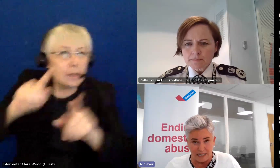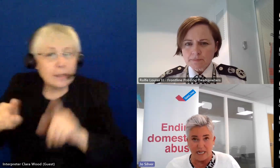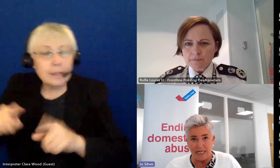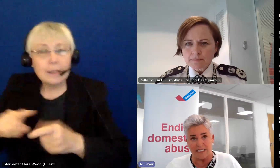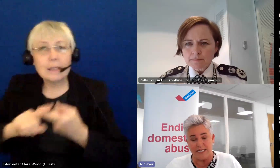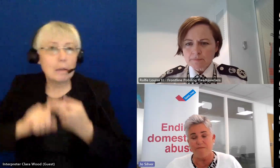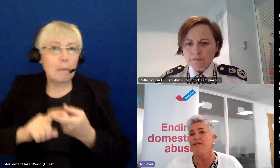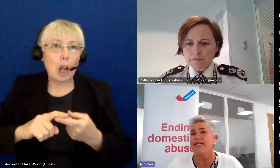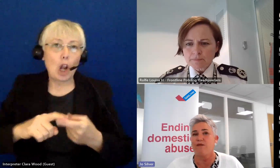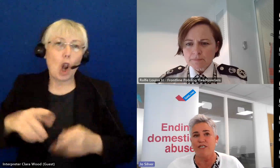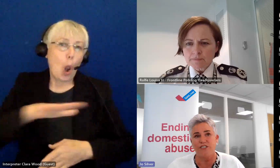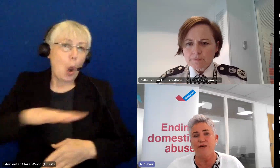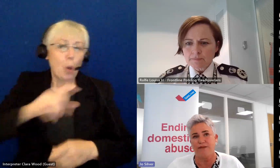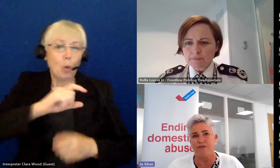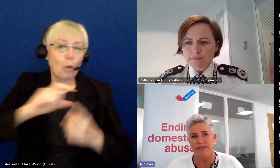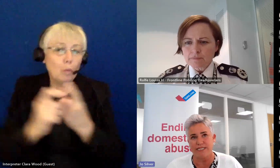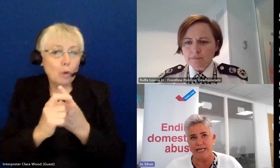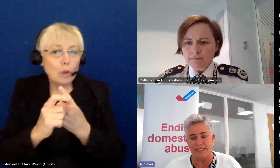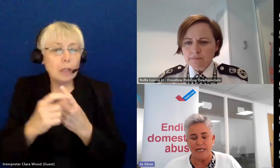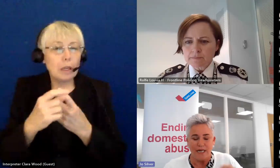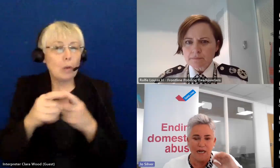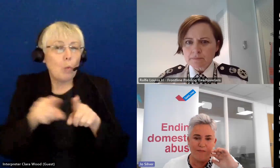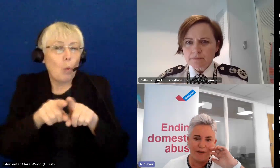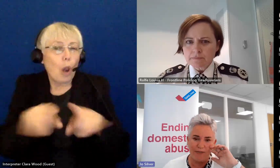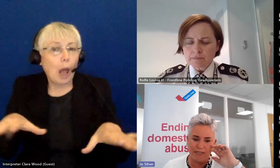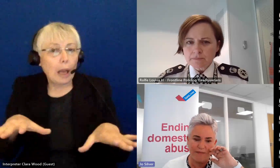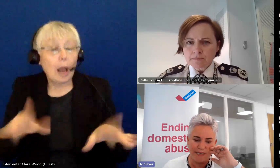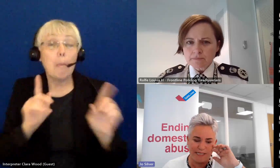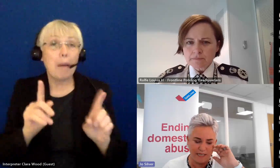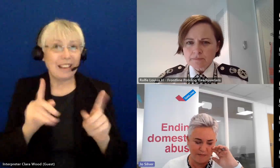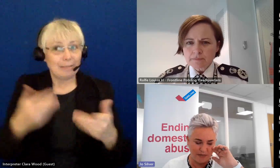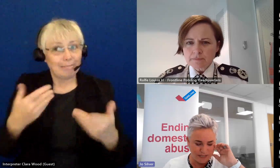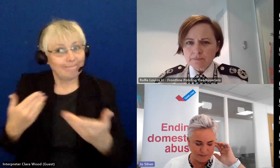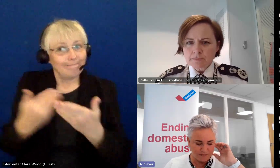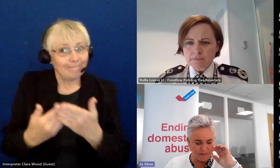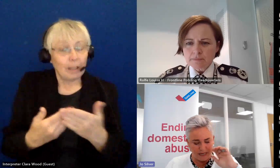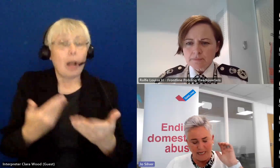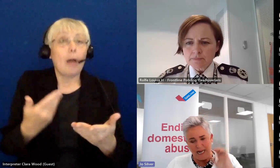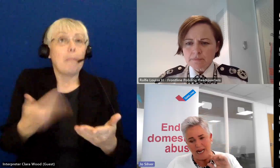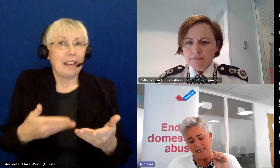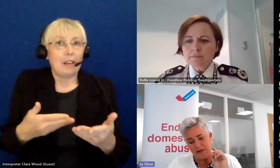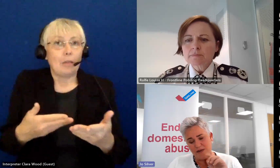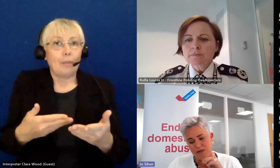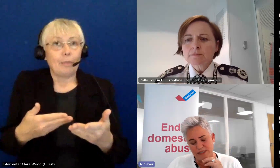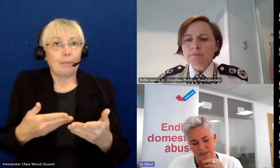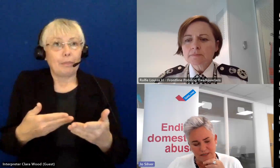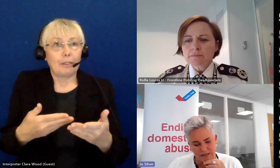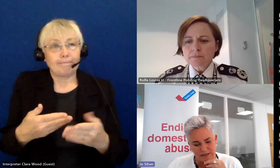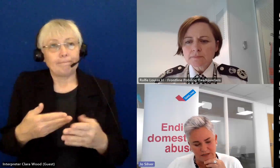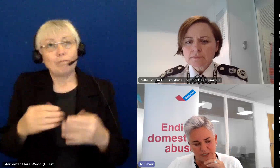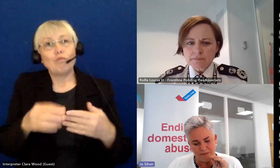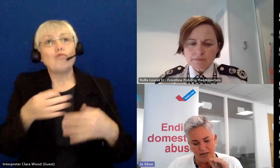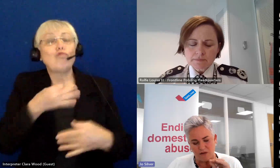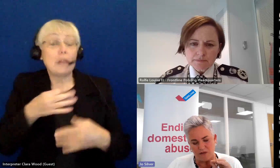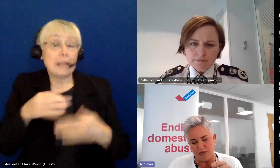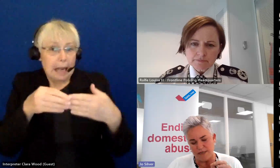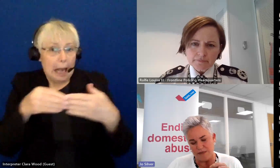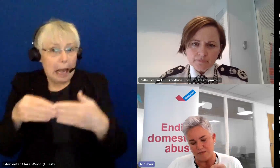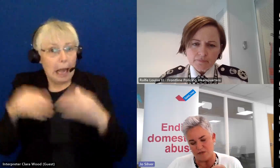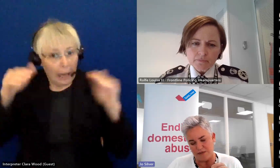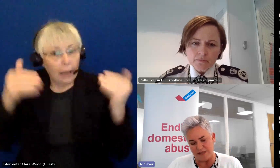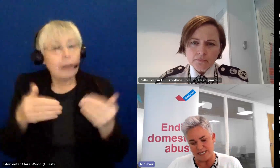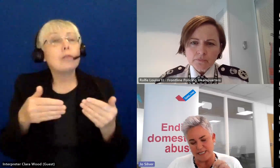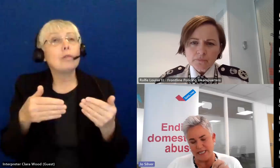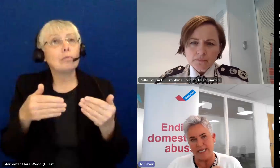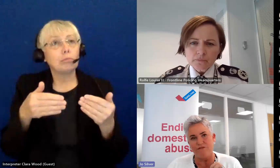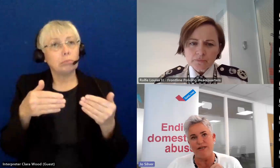But simply, we do have a risk-led approach to domestic abuse. And I will just bang on a little